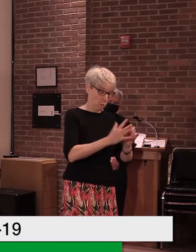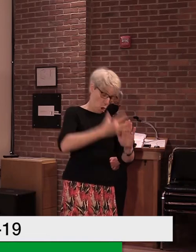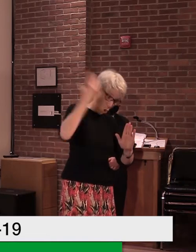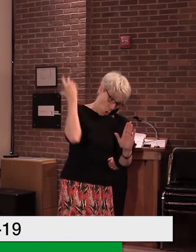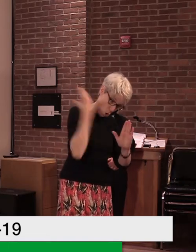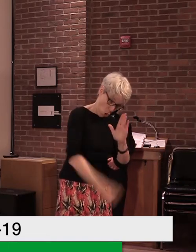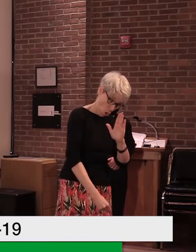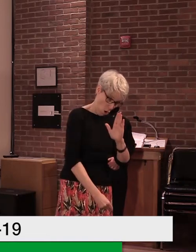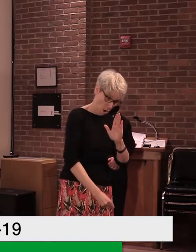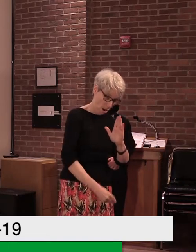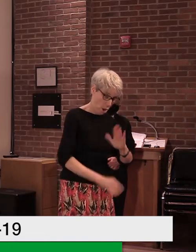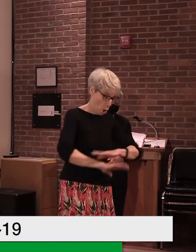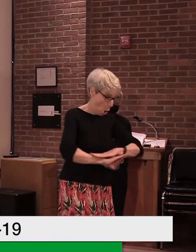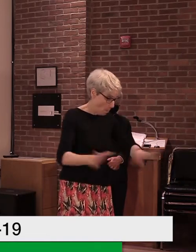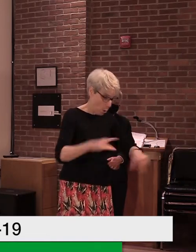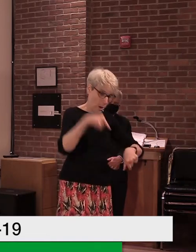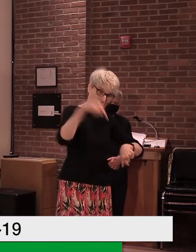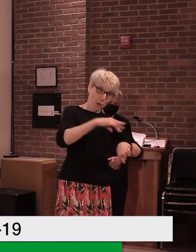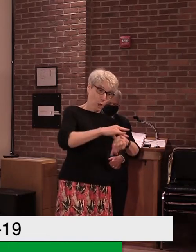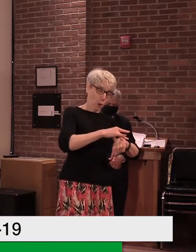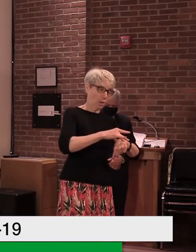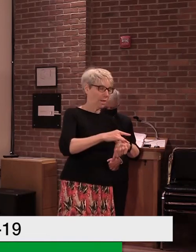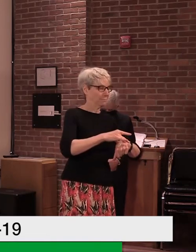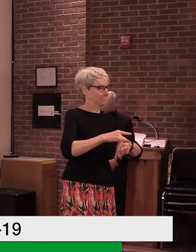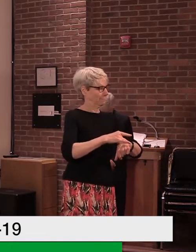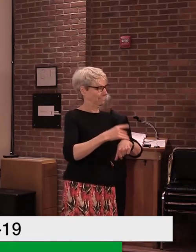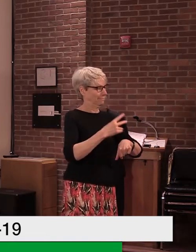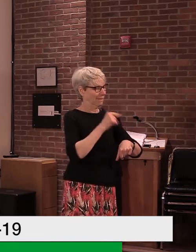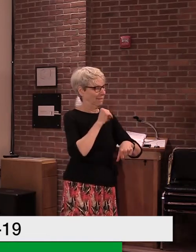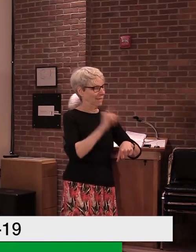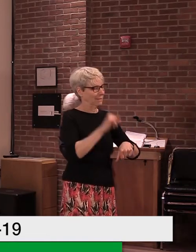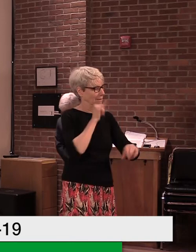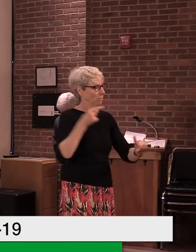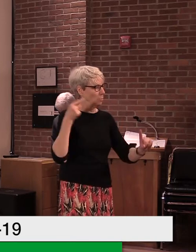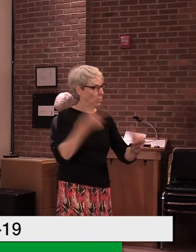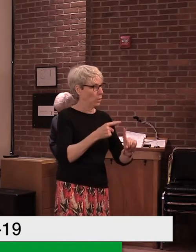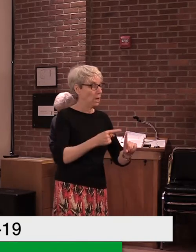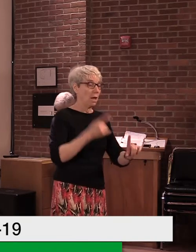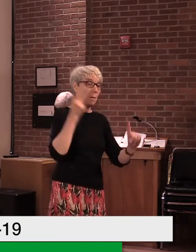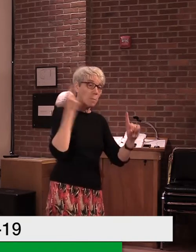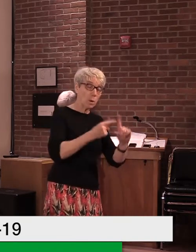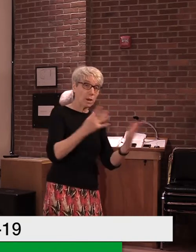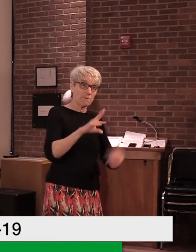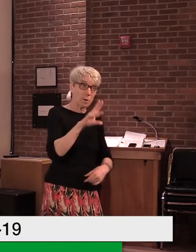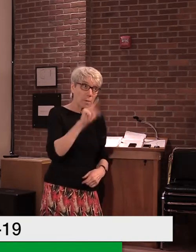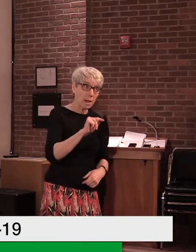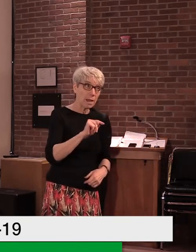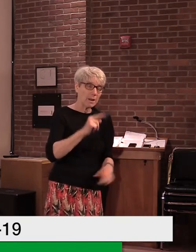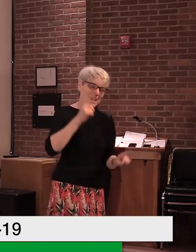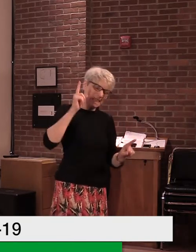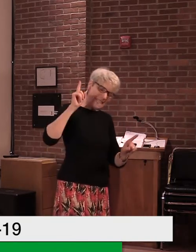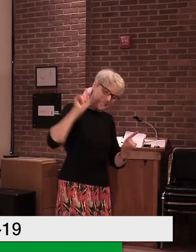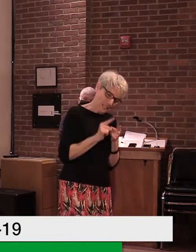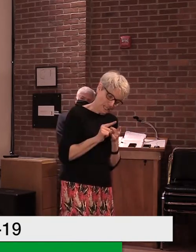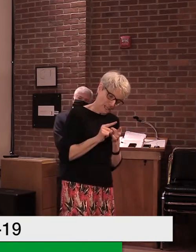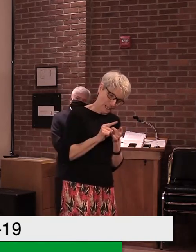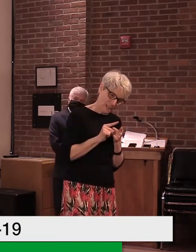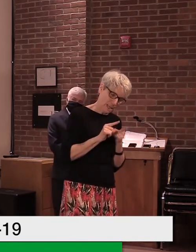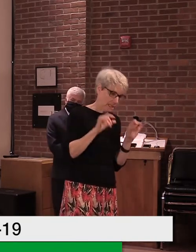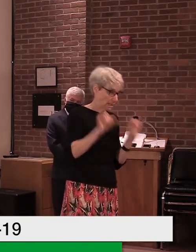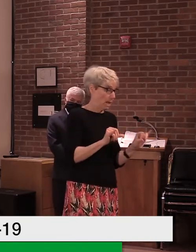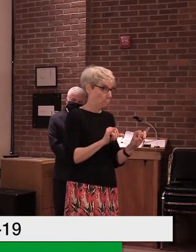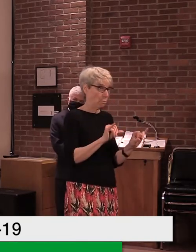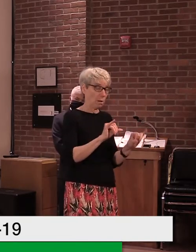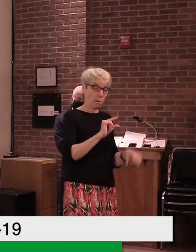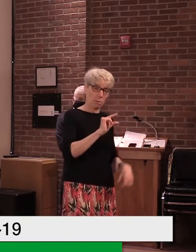outcome measure. The outcome measure we should have is, at least in Vermont, we keep our rates as low as they are, which is